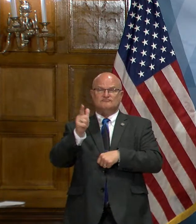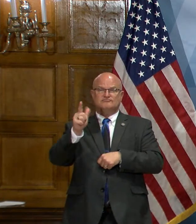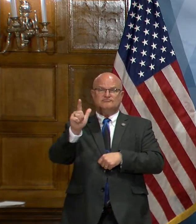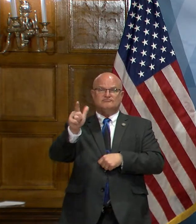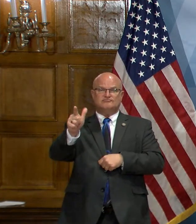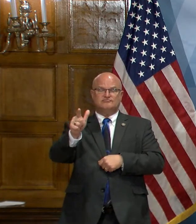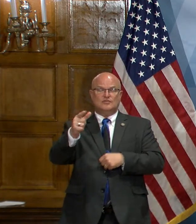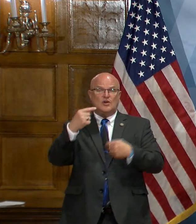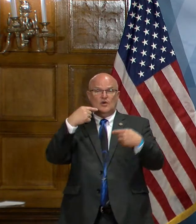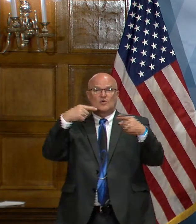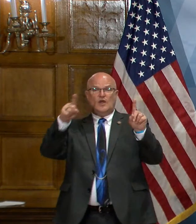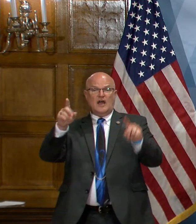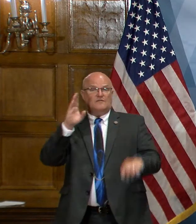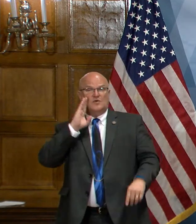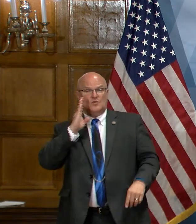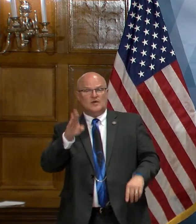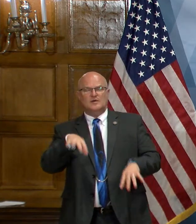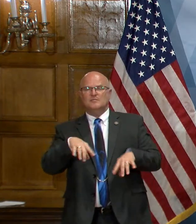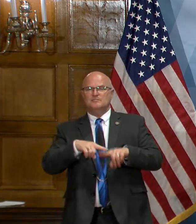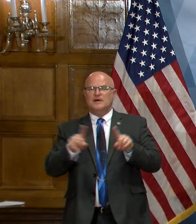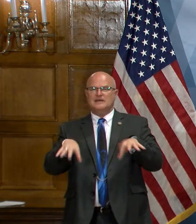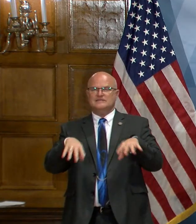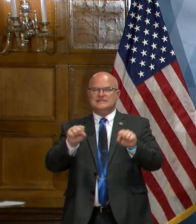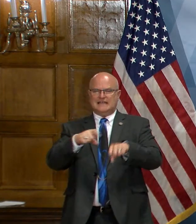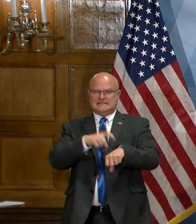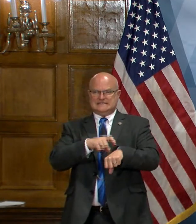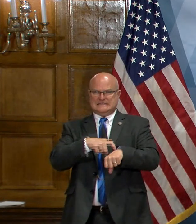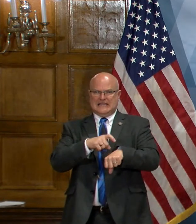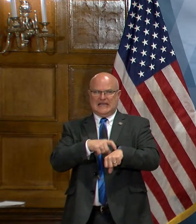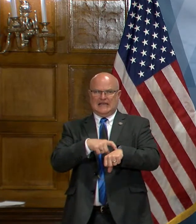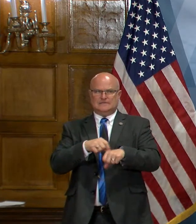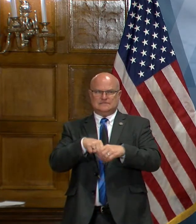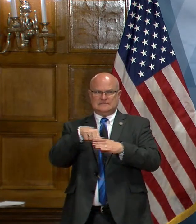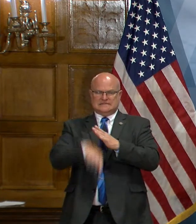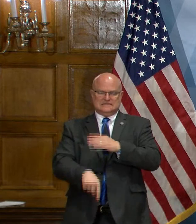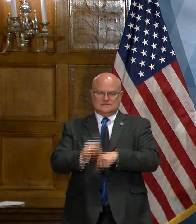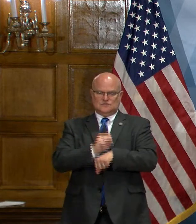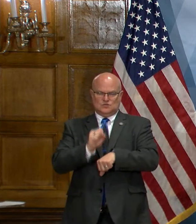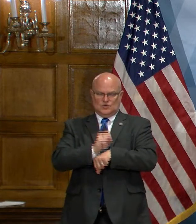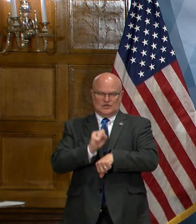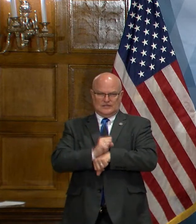will get there. It's just going to take a little while with that kind of intensive effort.